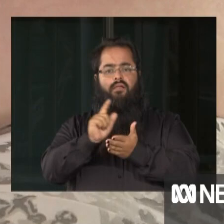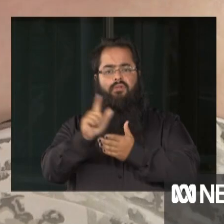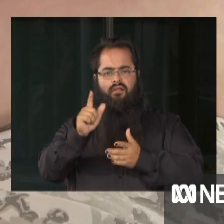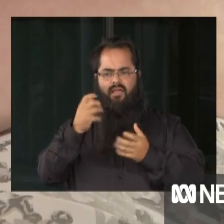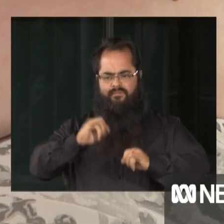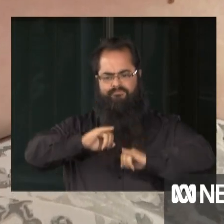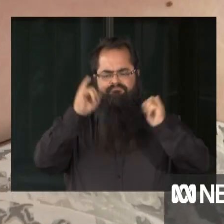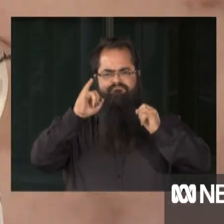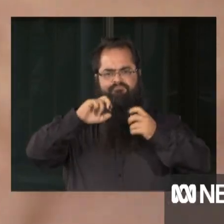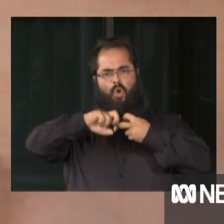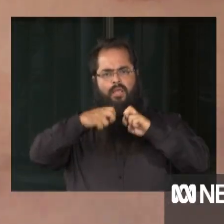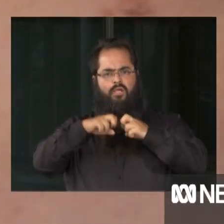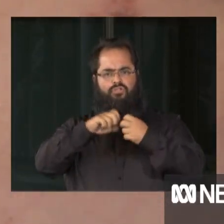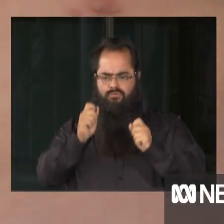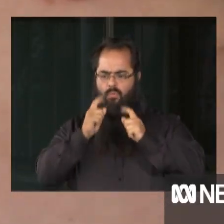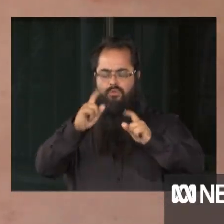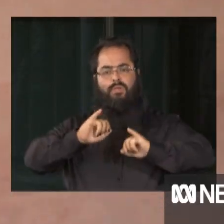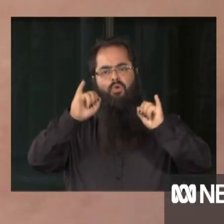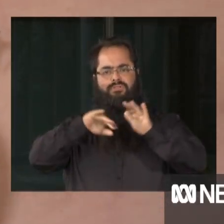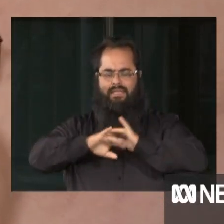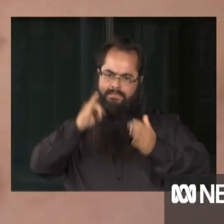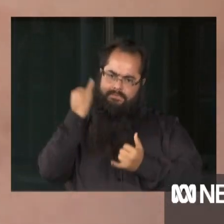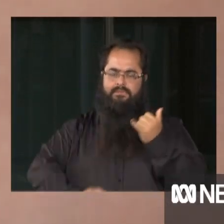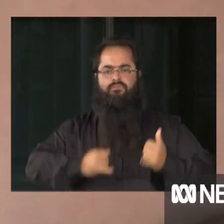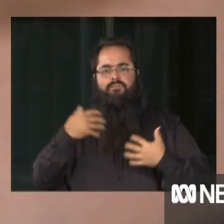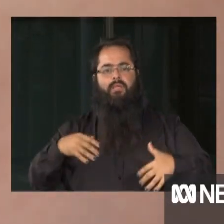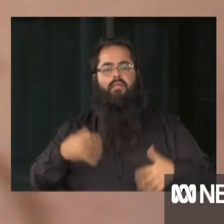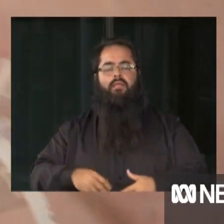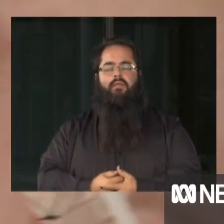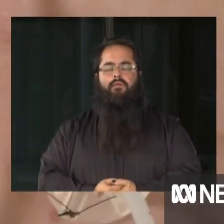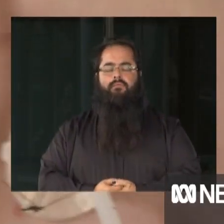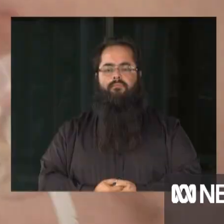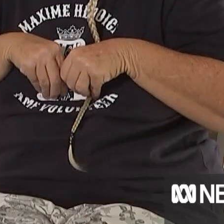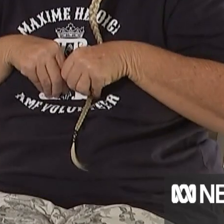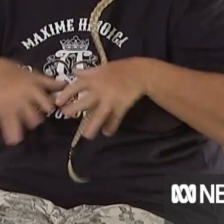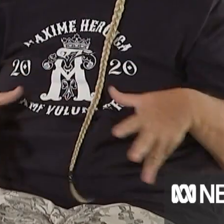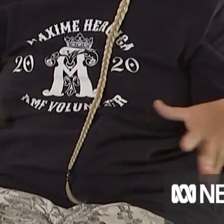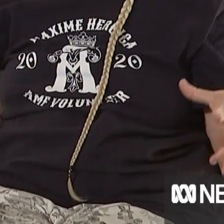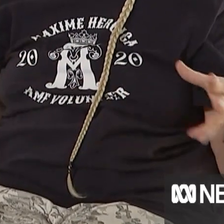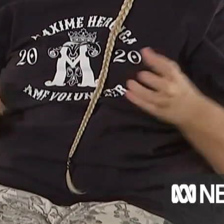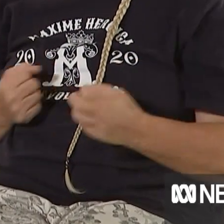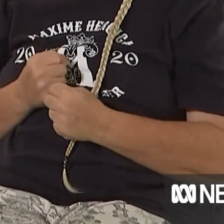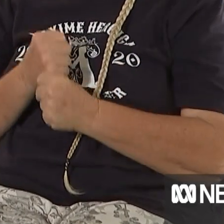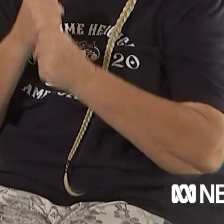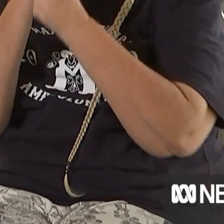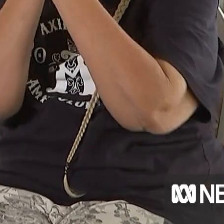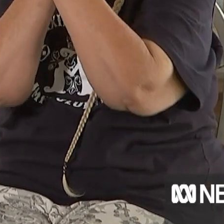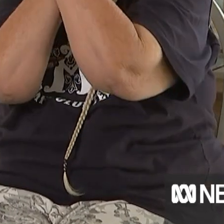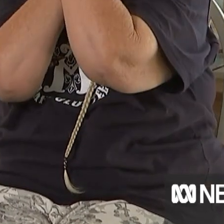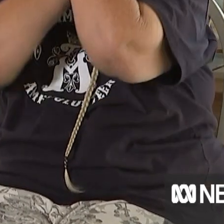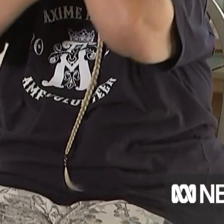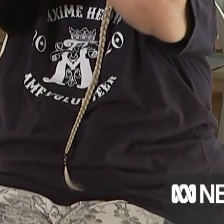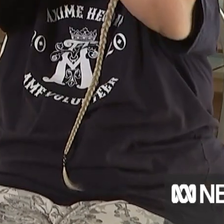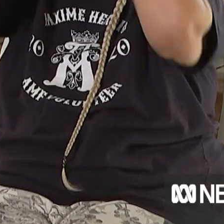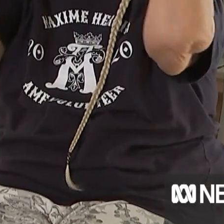to emergency in excruciating pain. This one and that one. I could feel this massive explosion